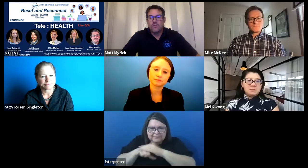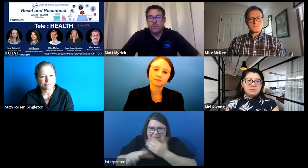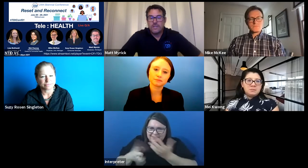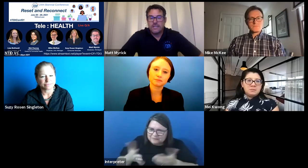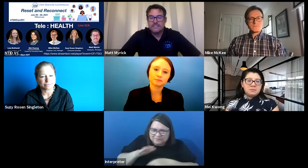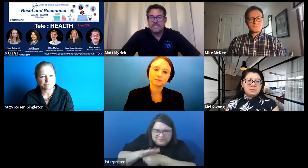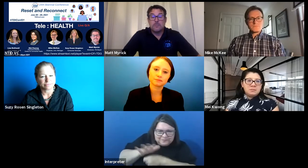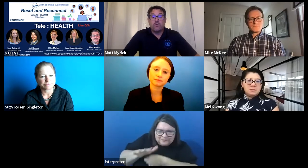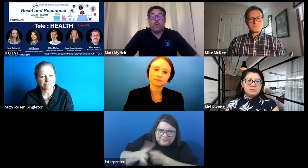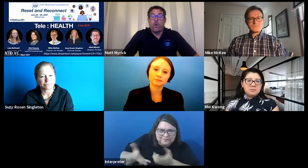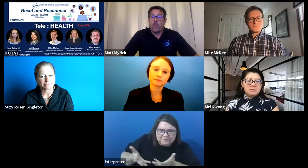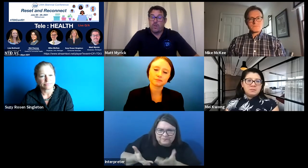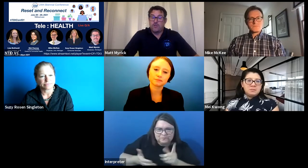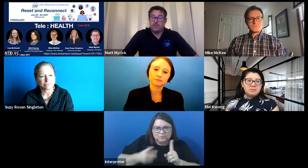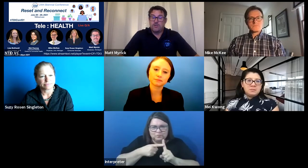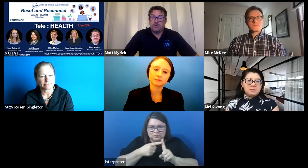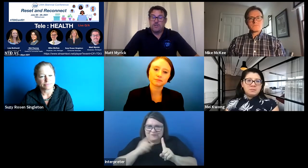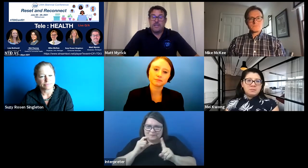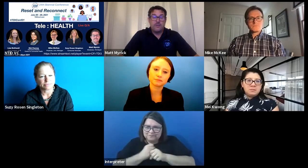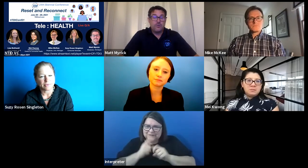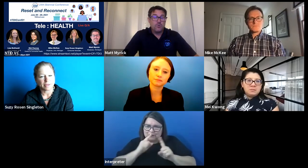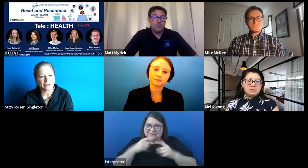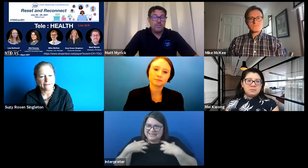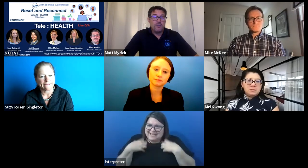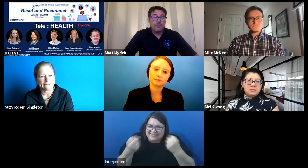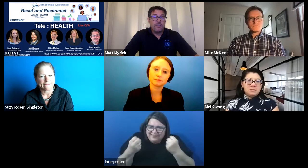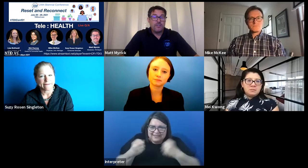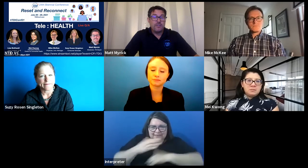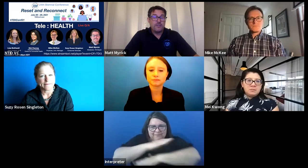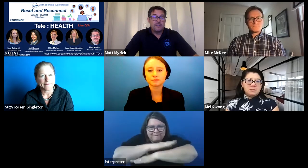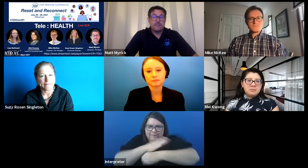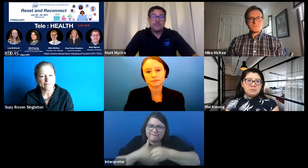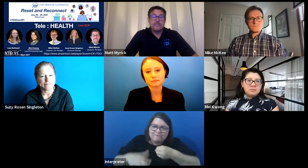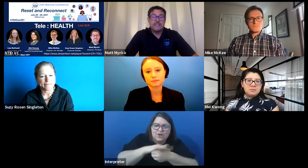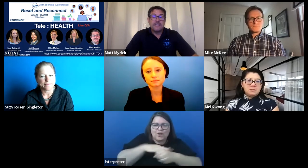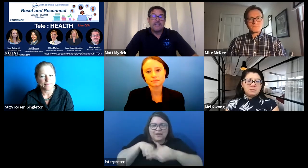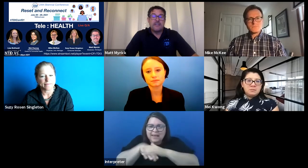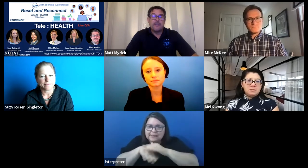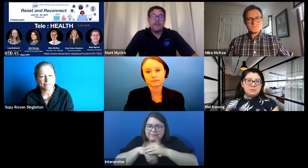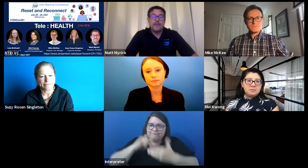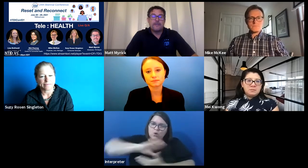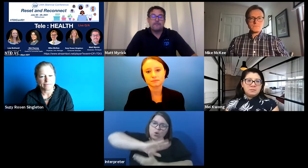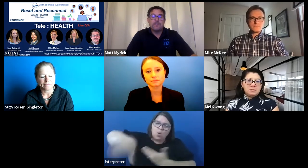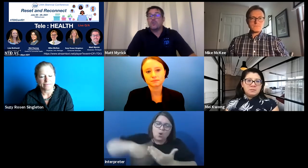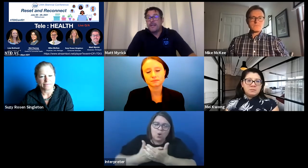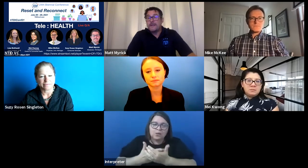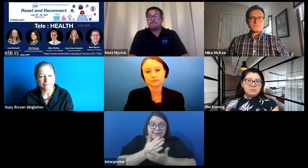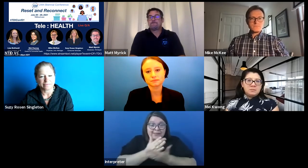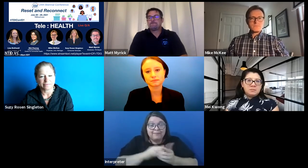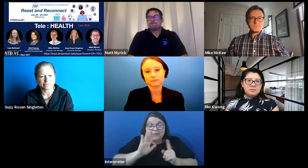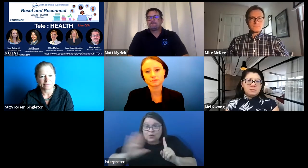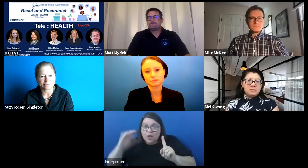platform fully accessible for all? Can you share some insight on that, Mike? Dr.